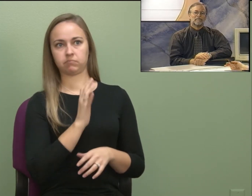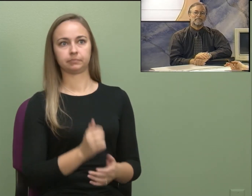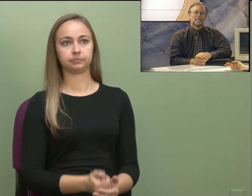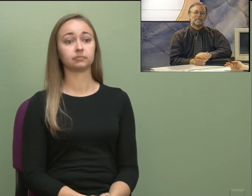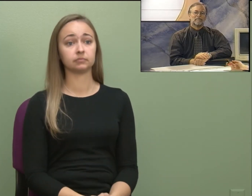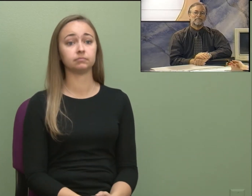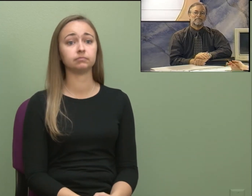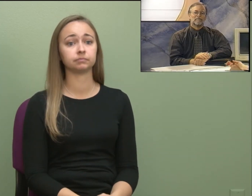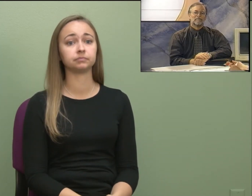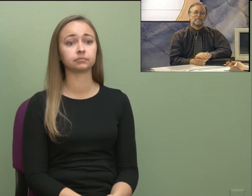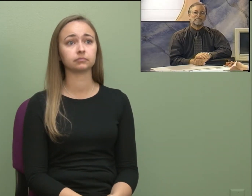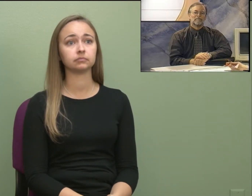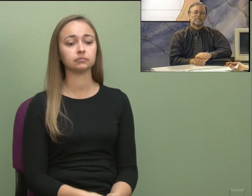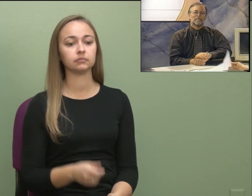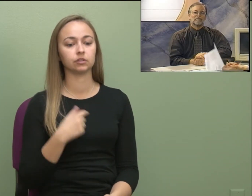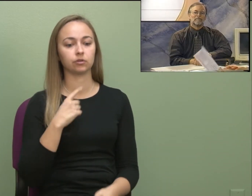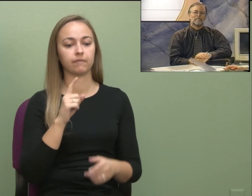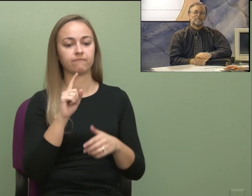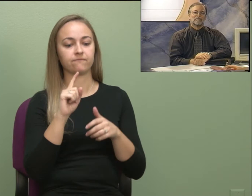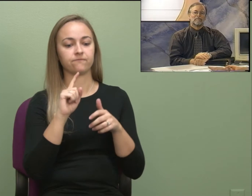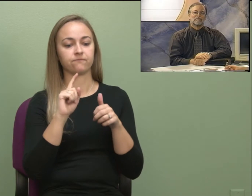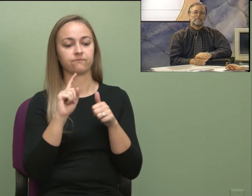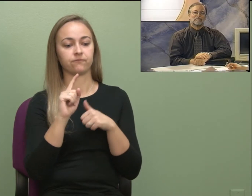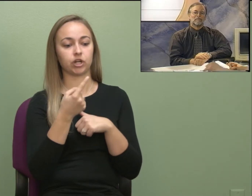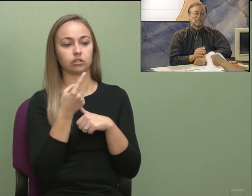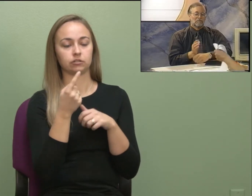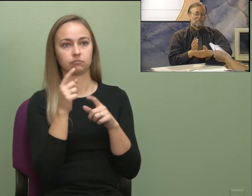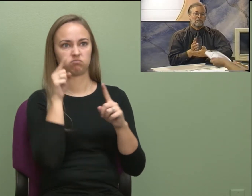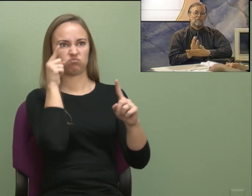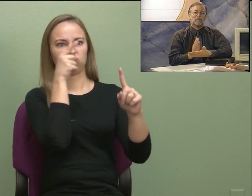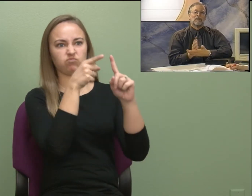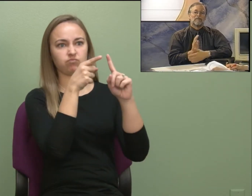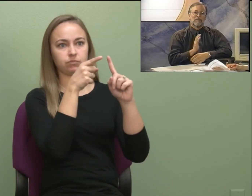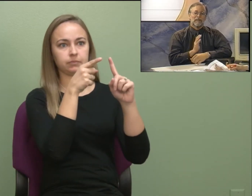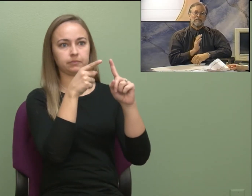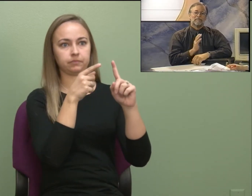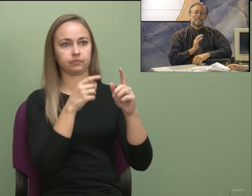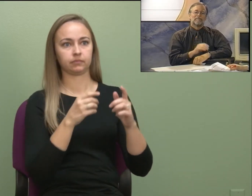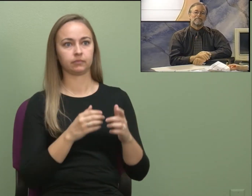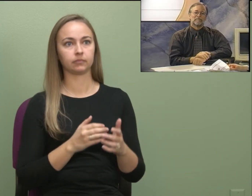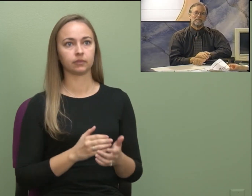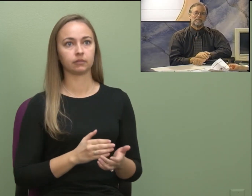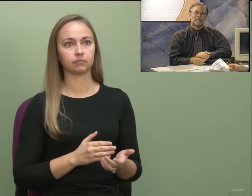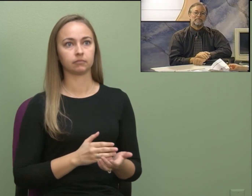Okay, the first goal we're going to go through is...